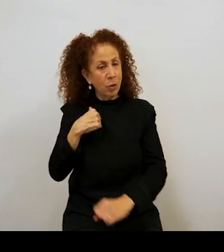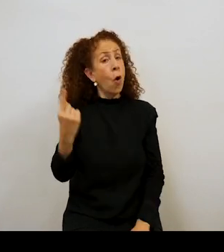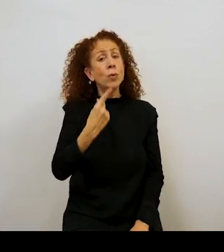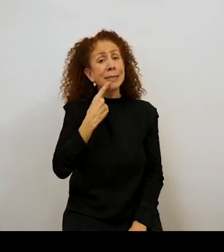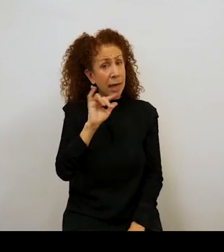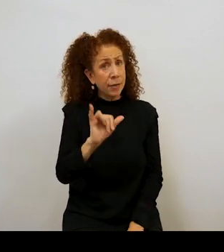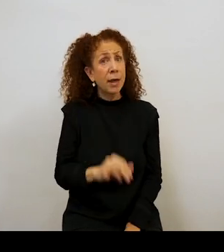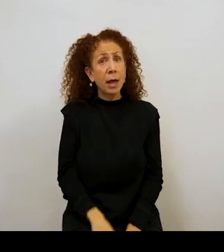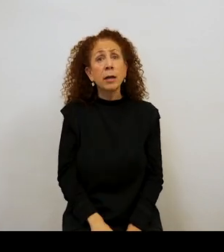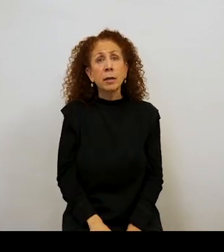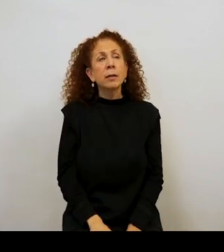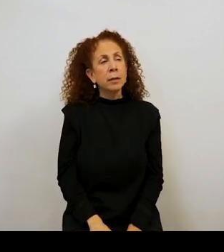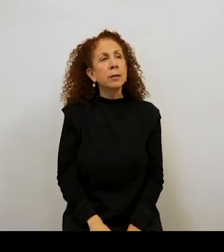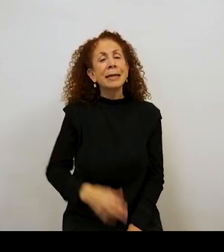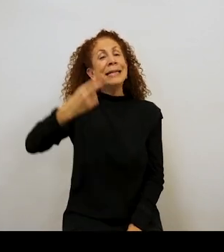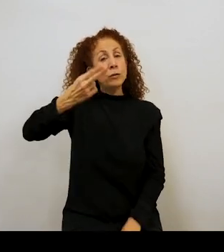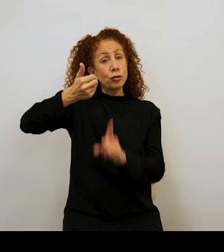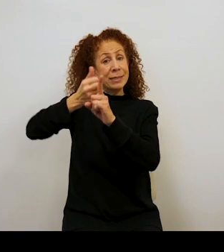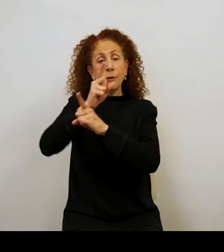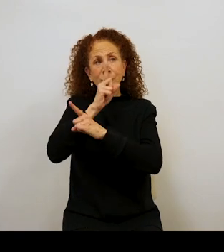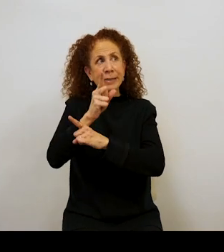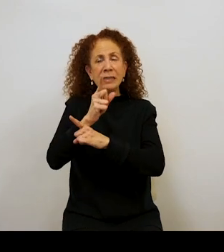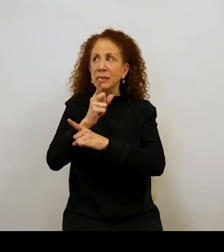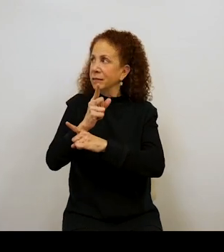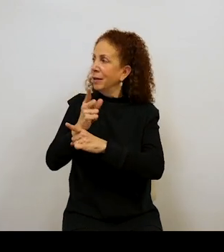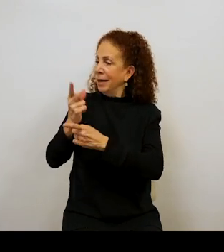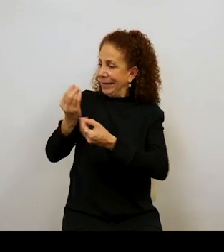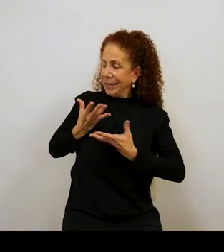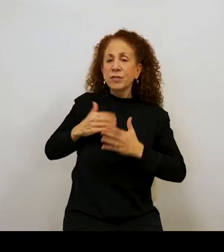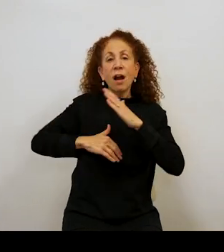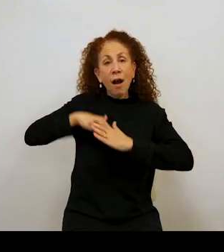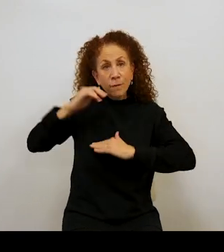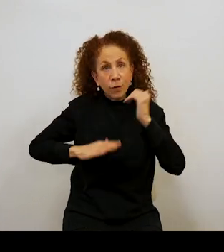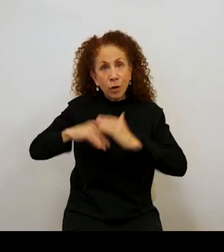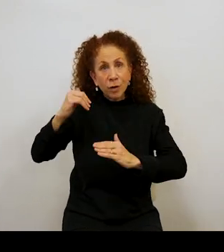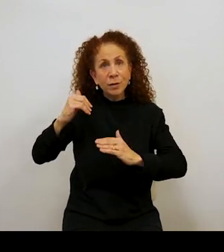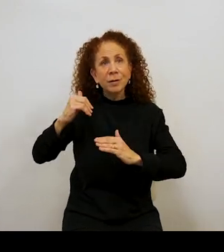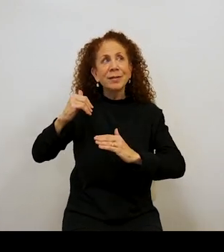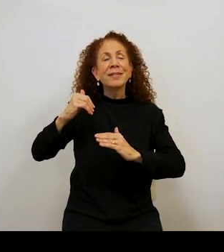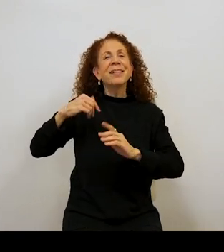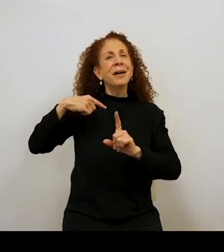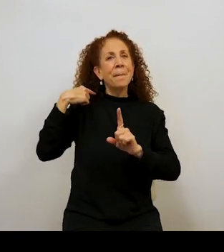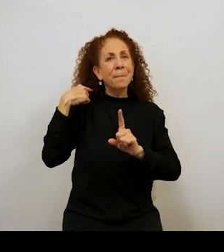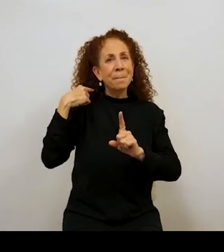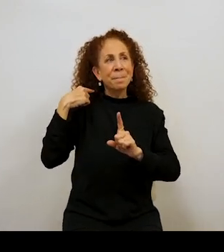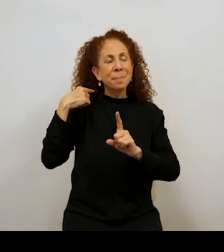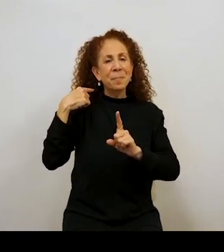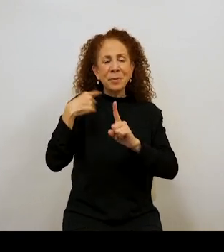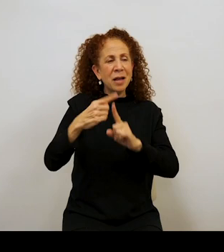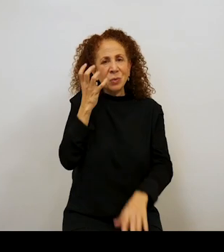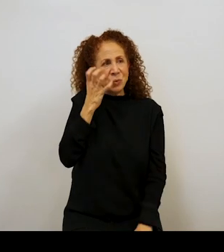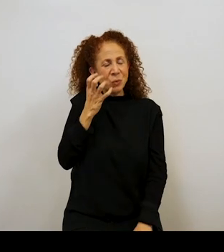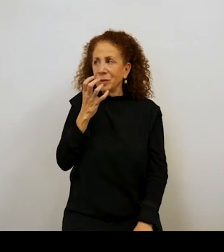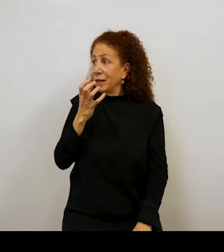both a source of comfort and of terror that we are continually inhabiting the same